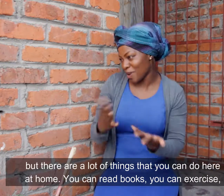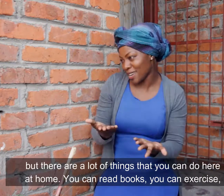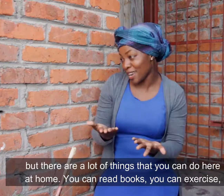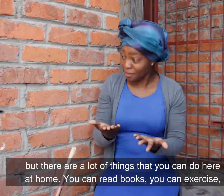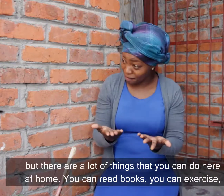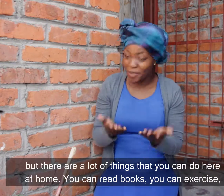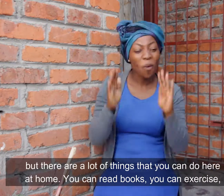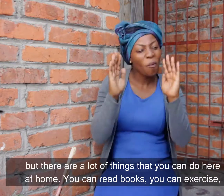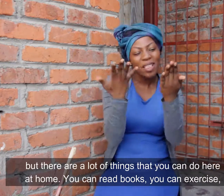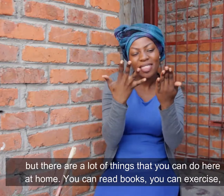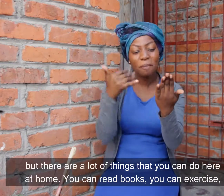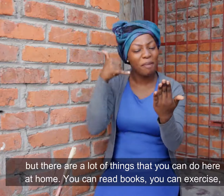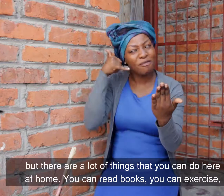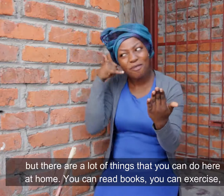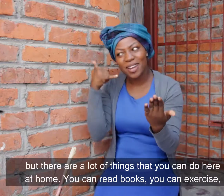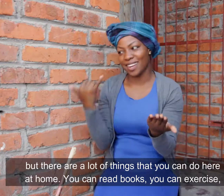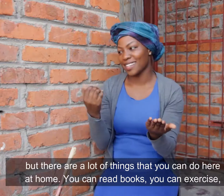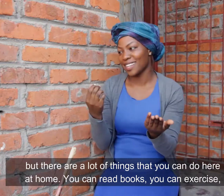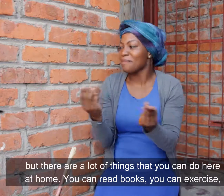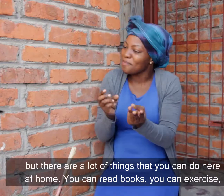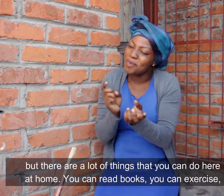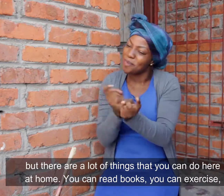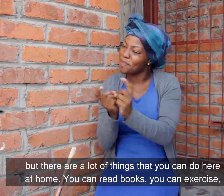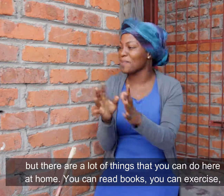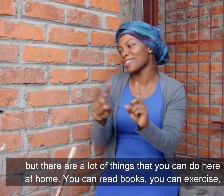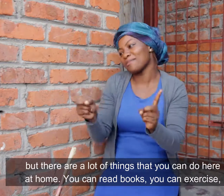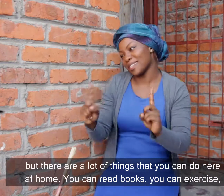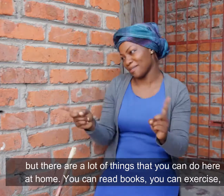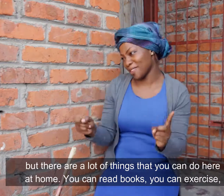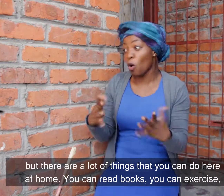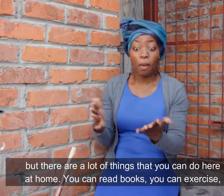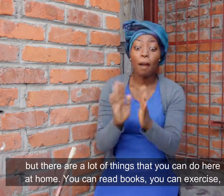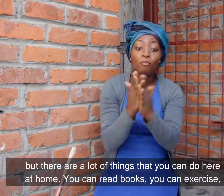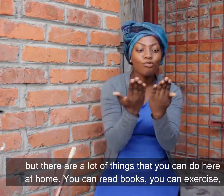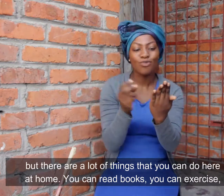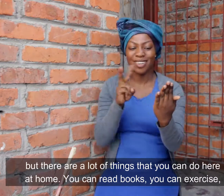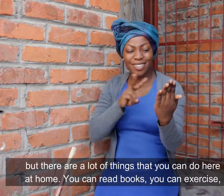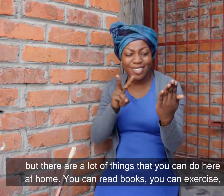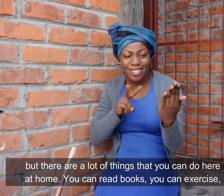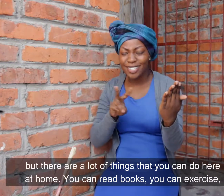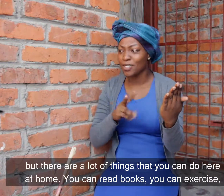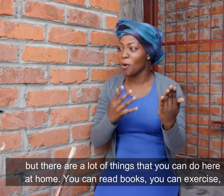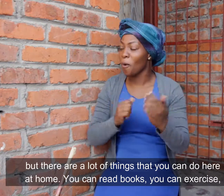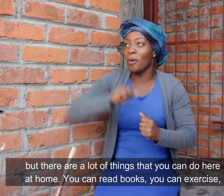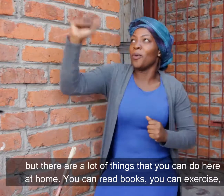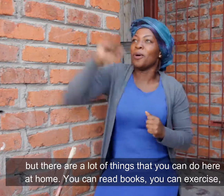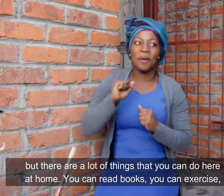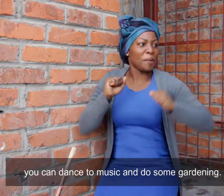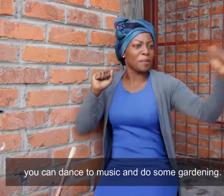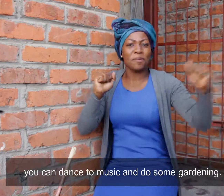so many things you can do. You can read books. You can exercise. You can dance to music.